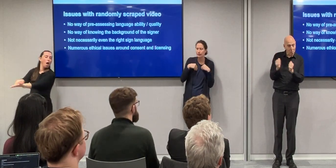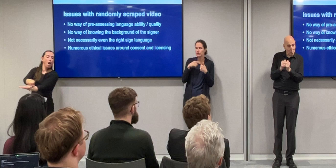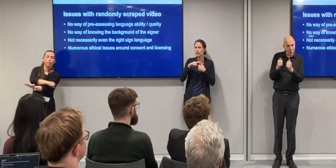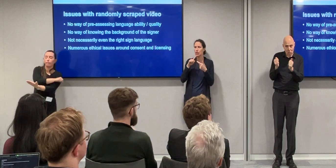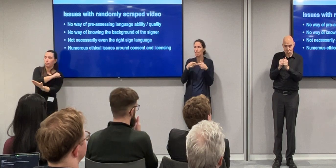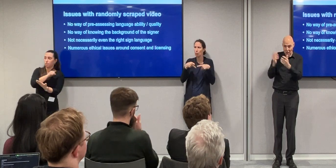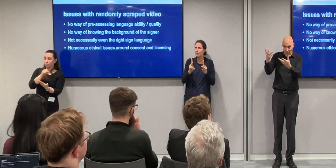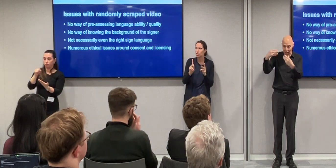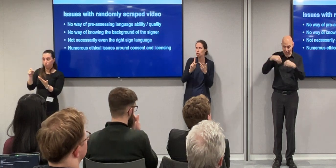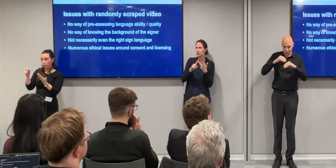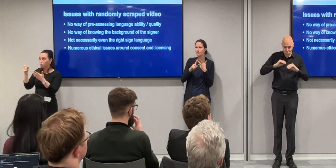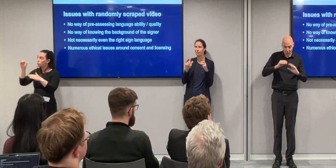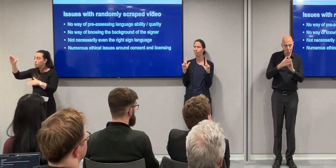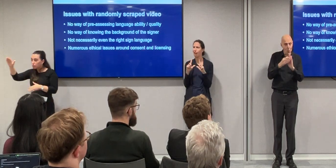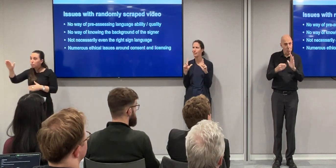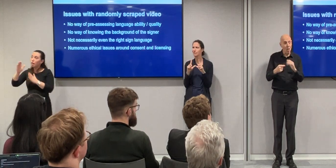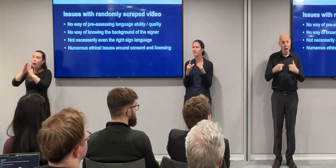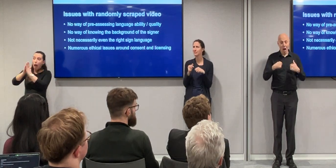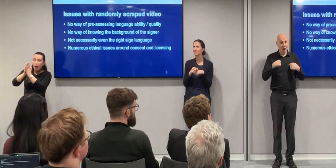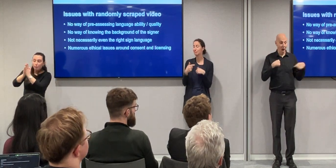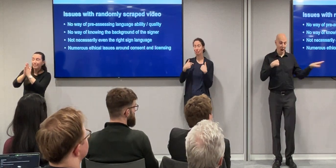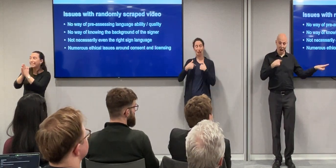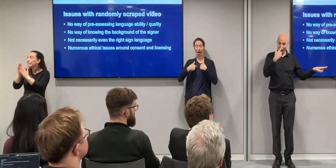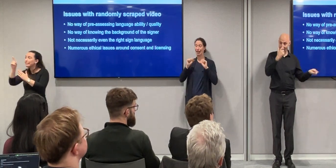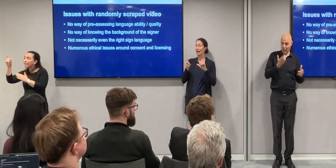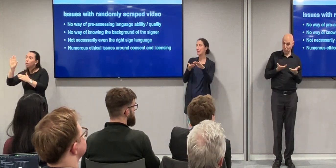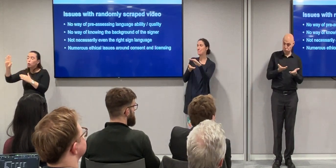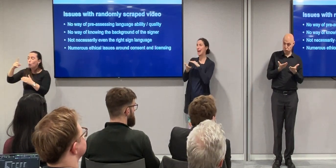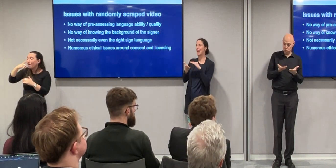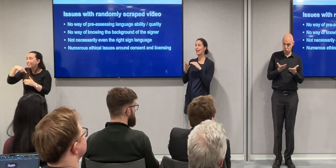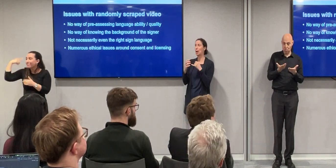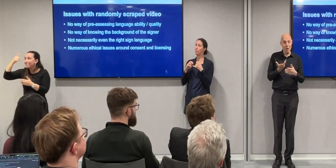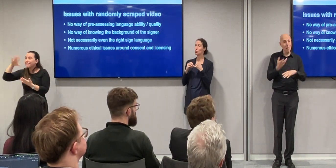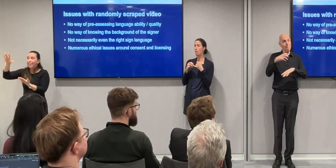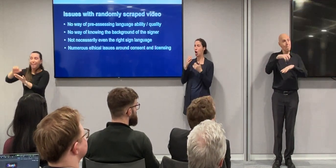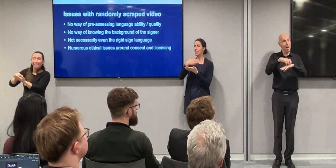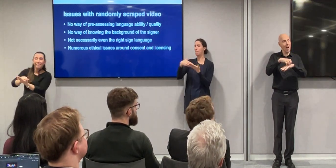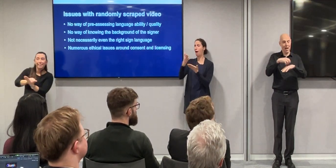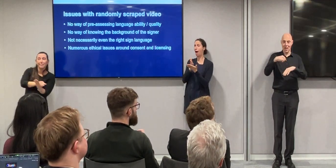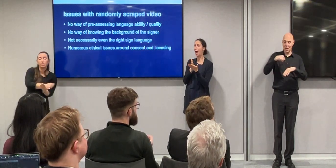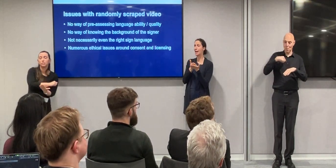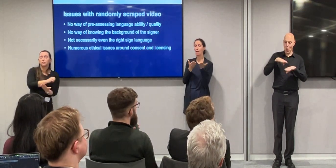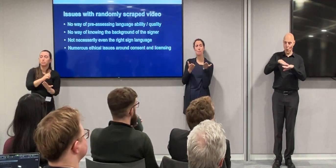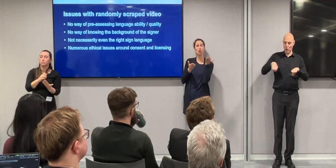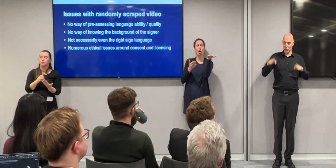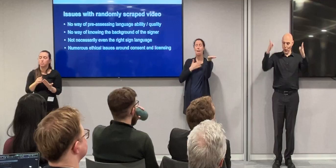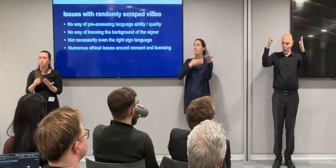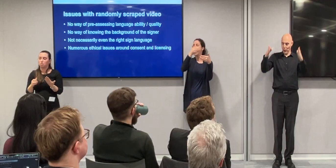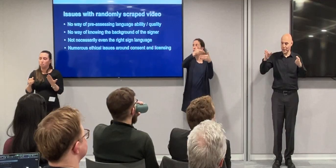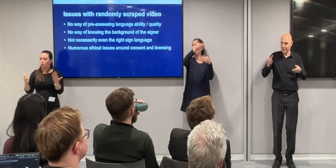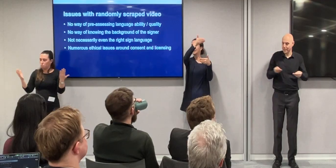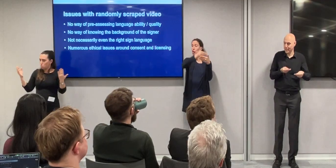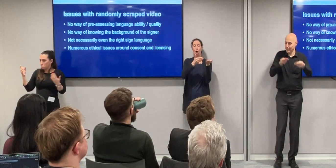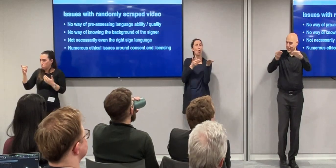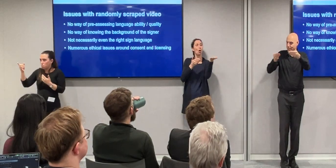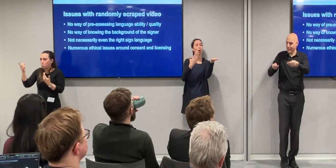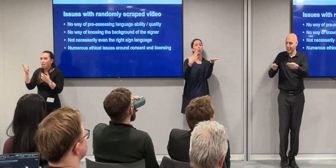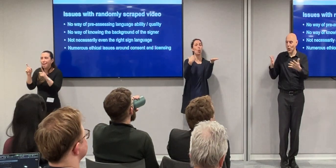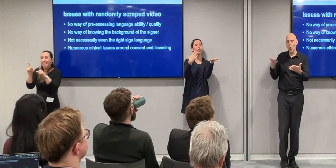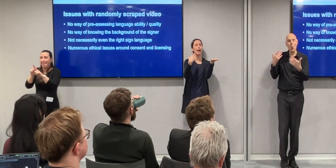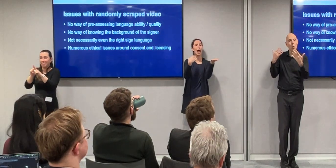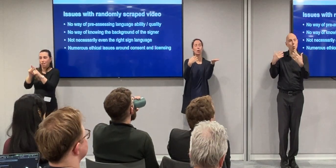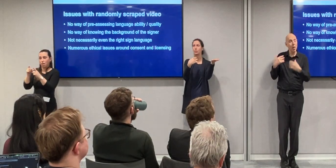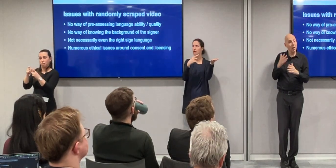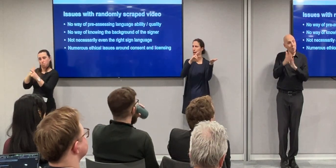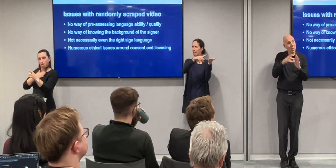thing. I can bake a blueberry pie and put it on my open kitchen window to cool down. That doesn't mean that